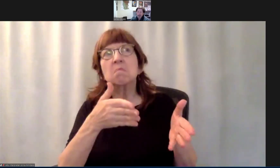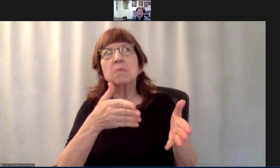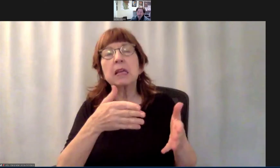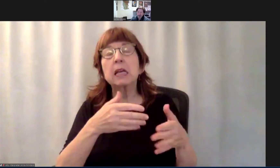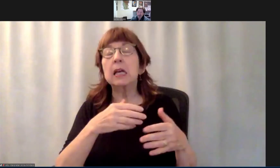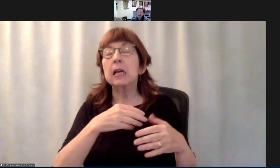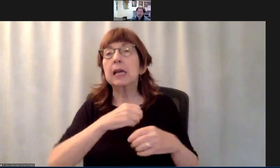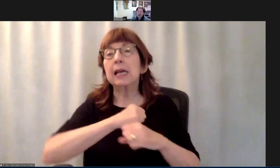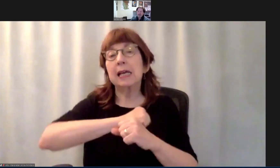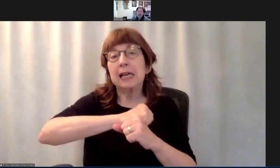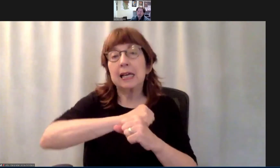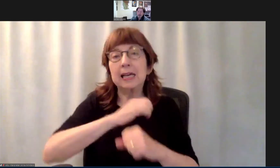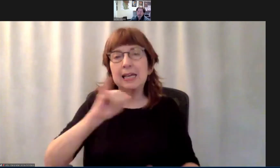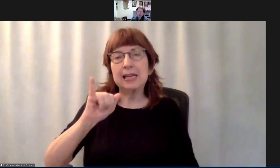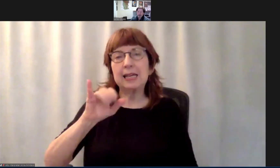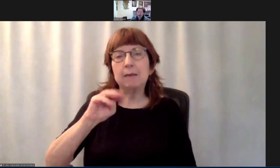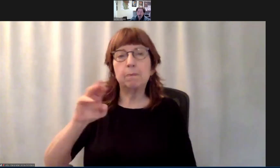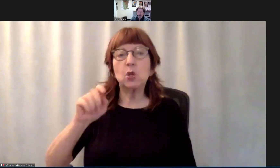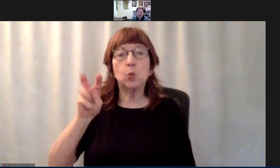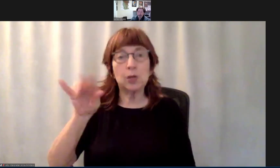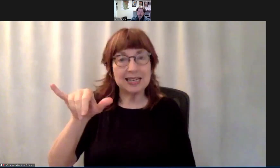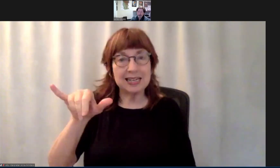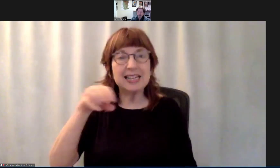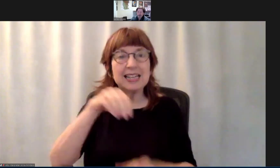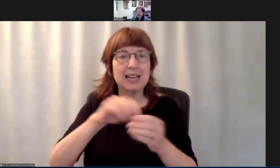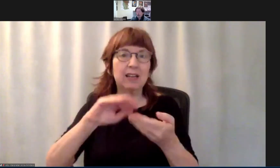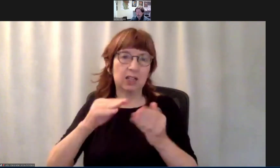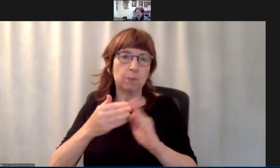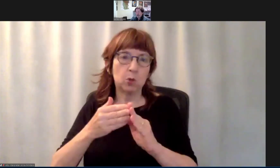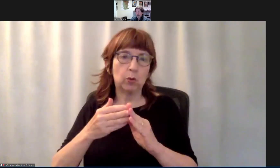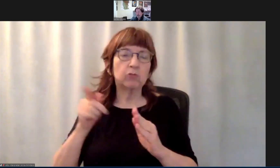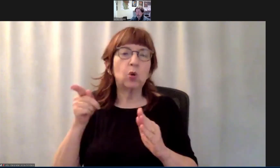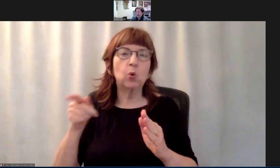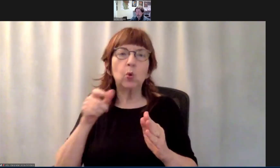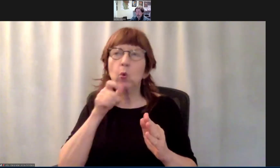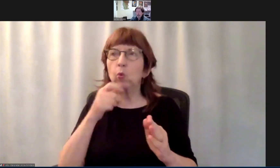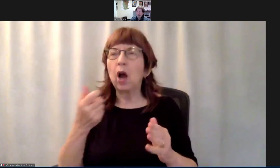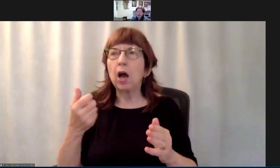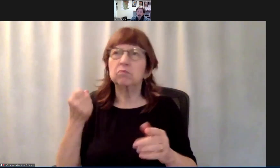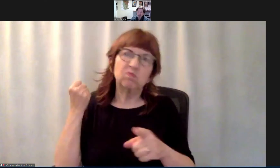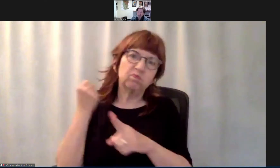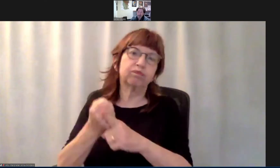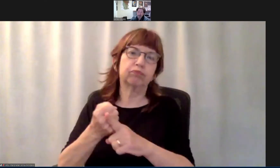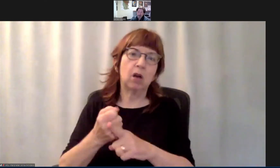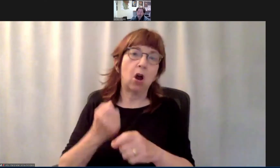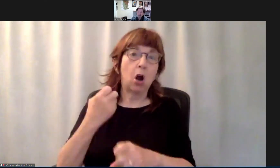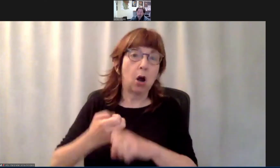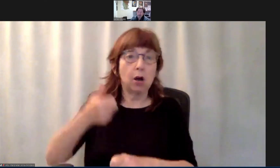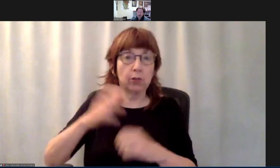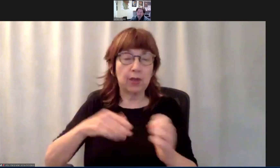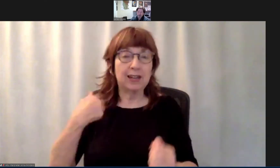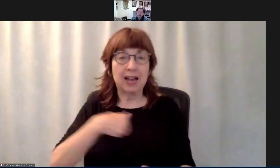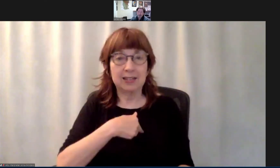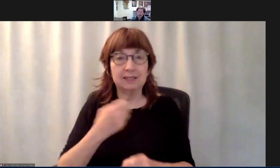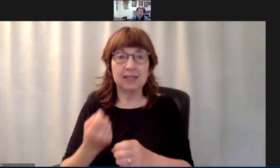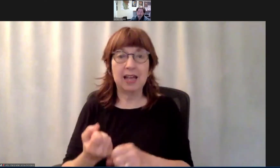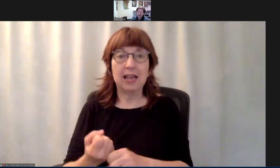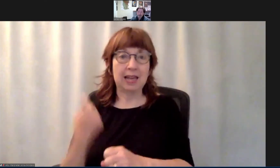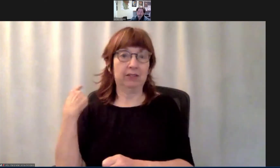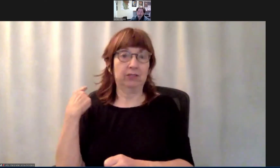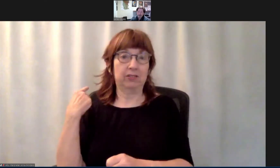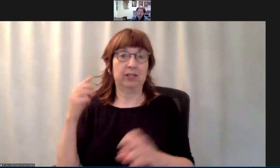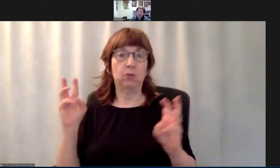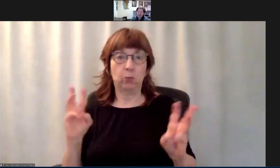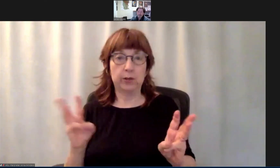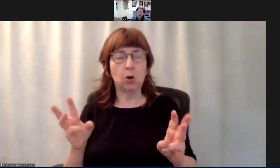immunity in the communities that were hit really hard last winter, harder than us last winter. And so we are